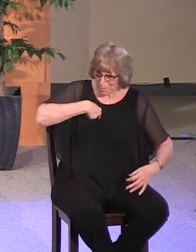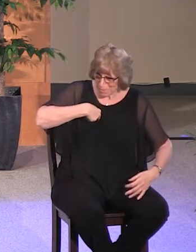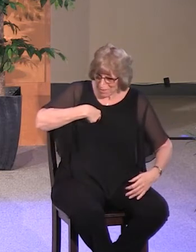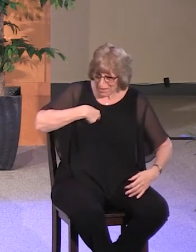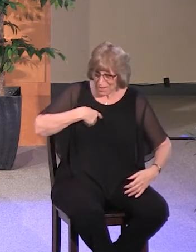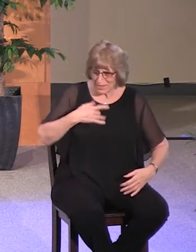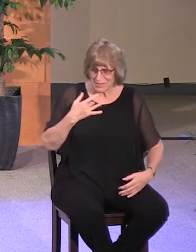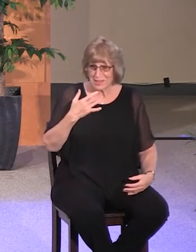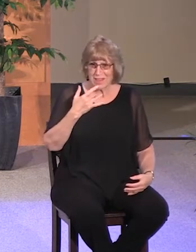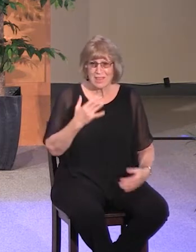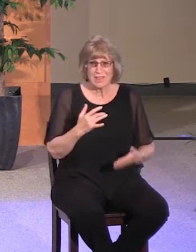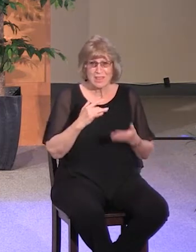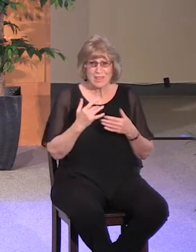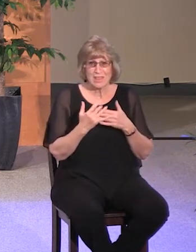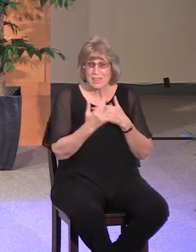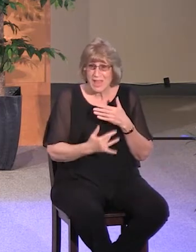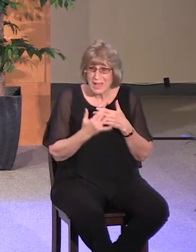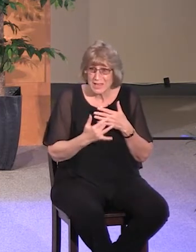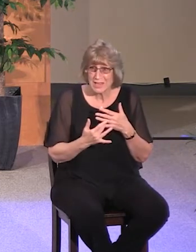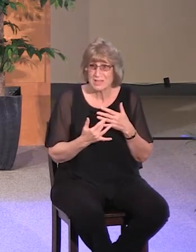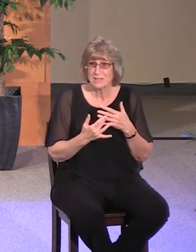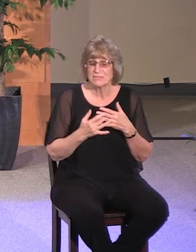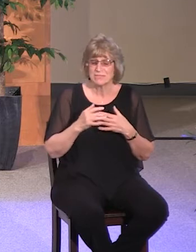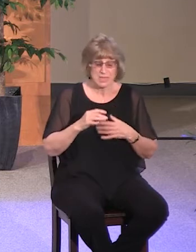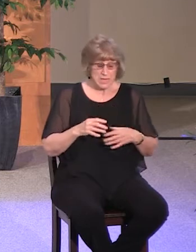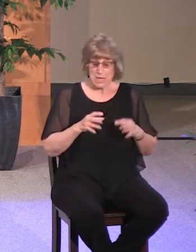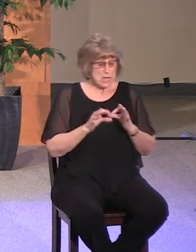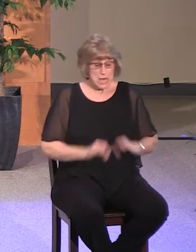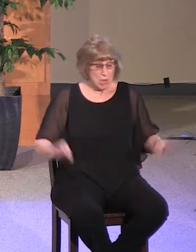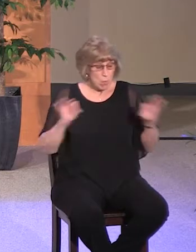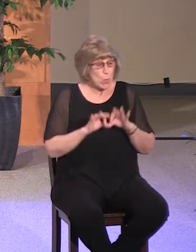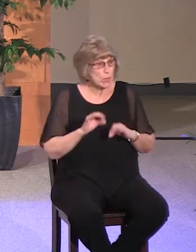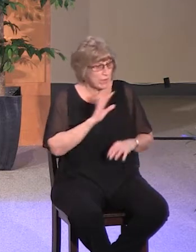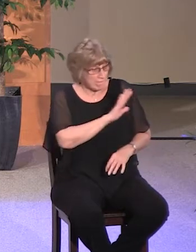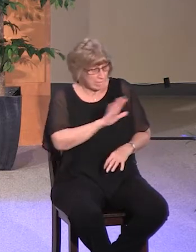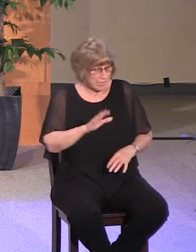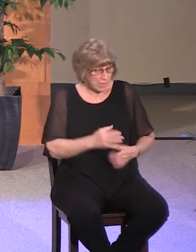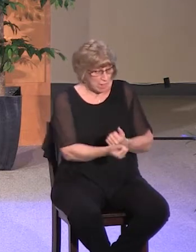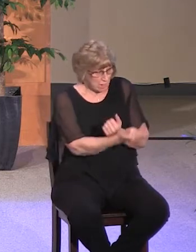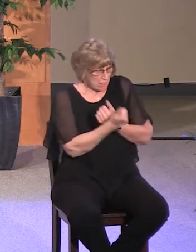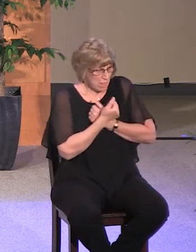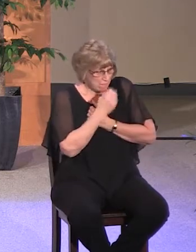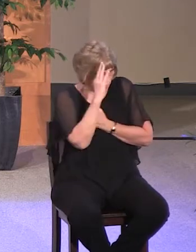and unworthy of their love and grace, without ever having a conversation with me.